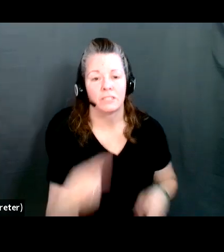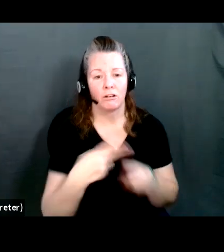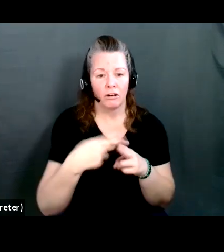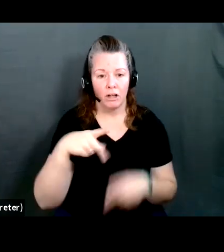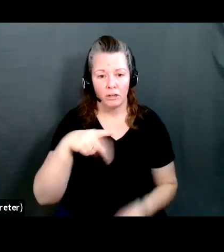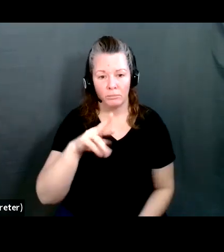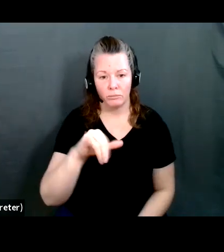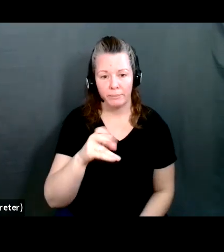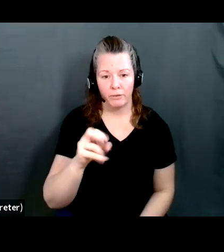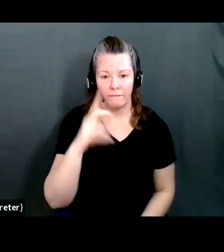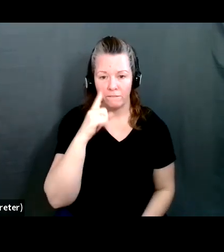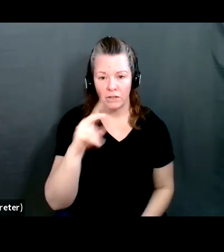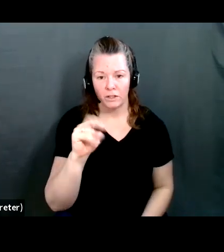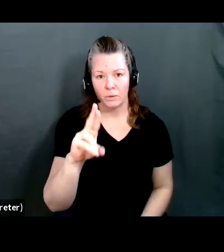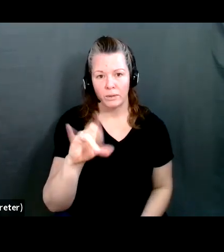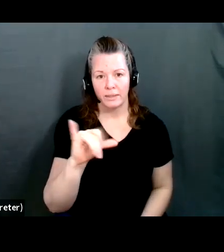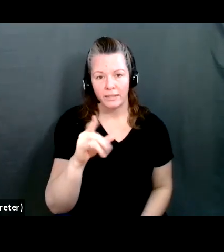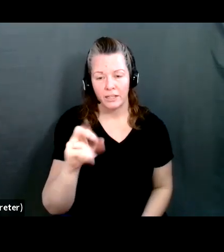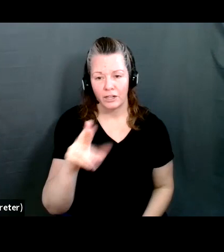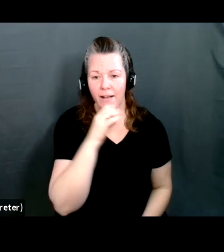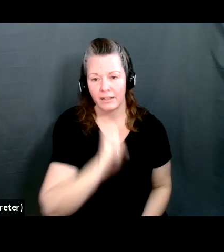Primer for the Nuclear Age.